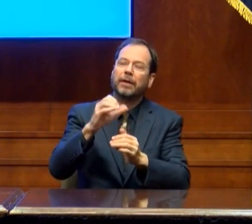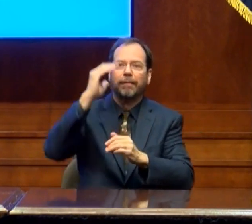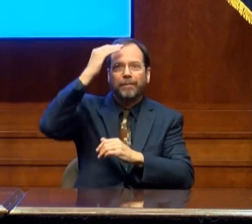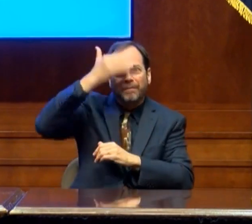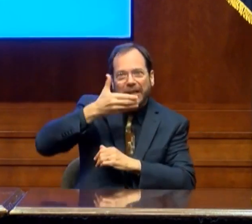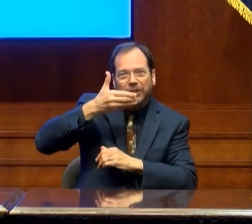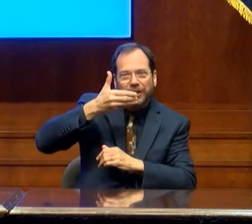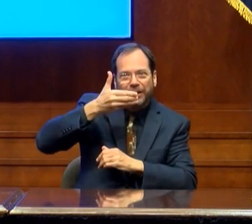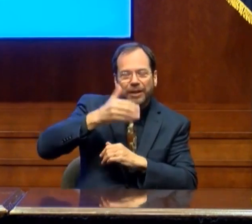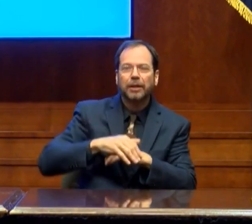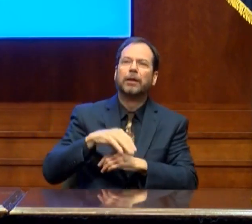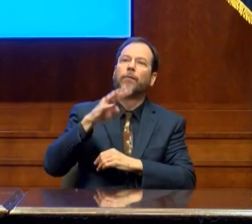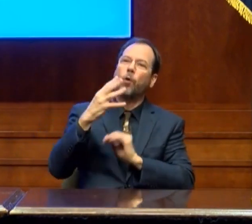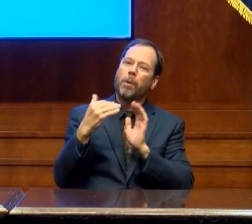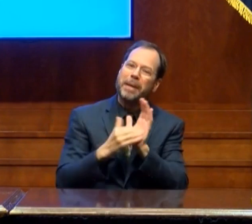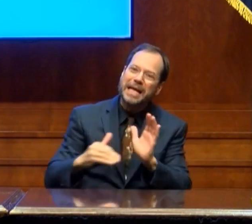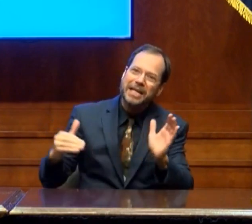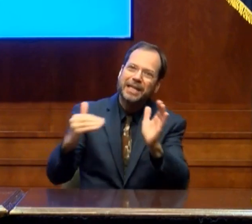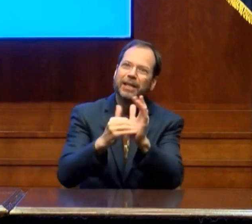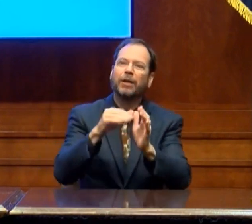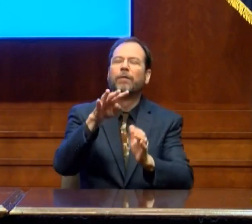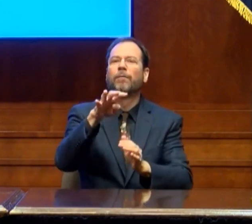116,700 face shields,